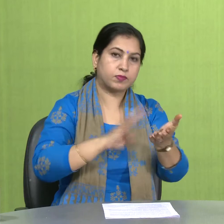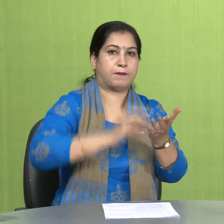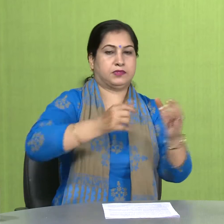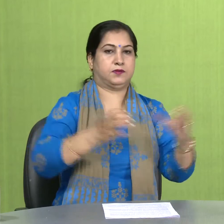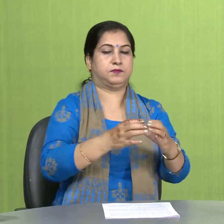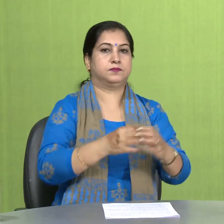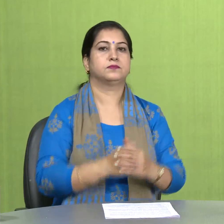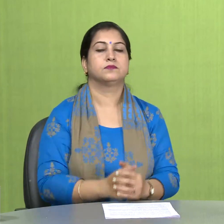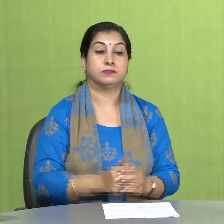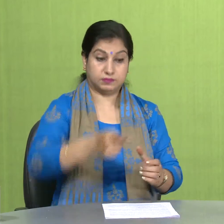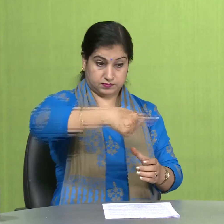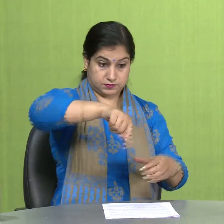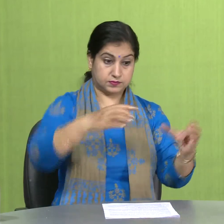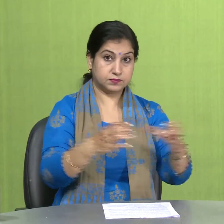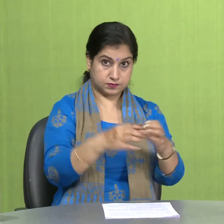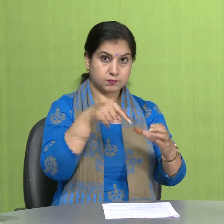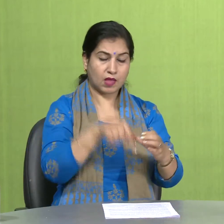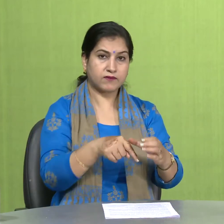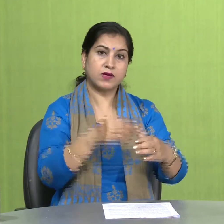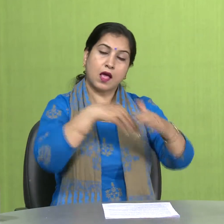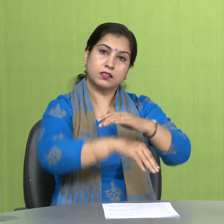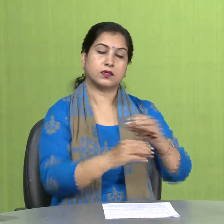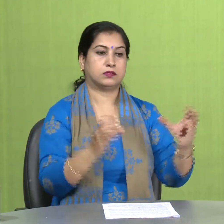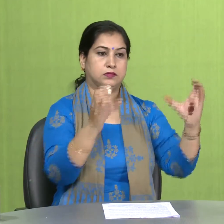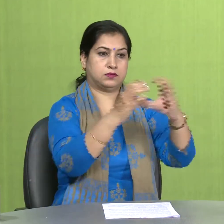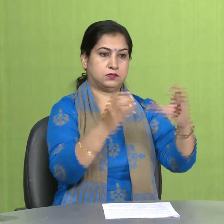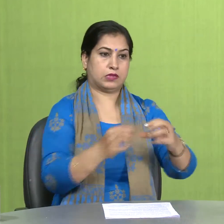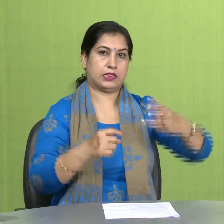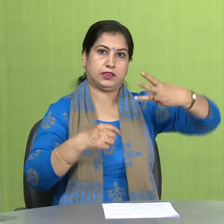The Council of Ministers has three categories of ministers.